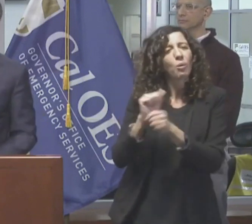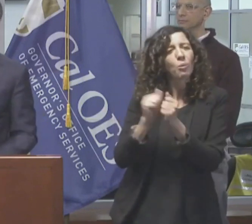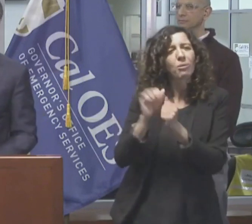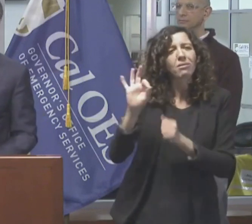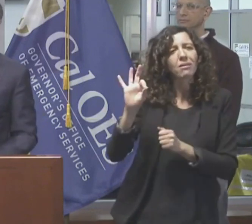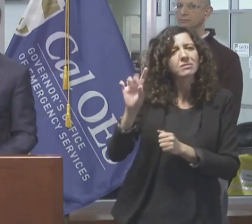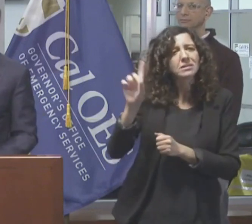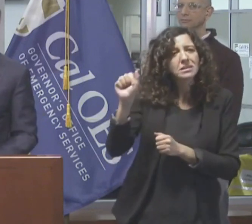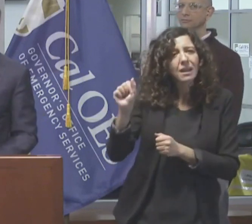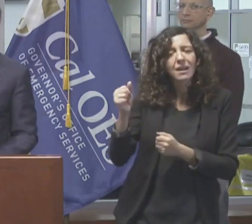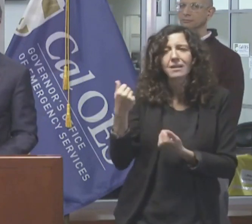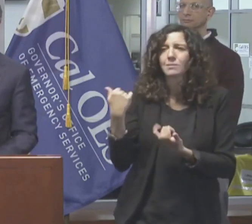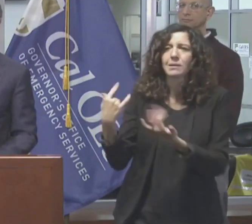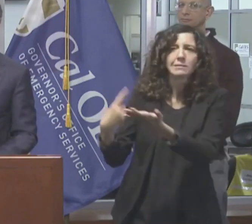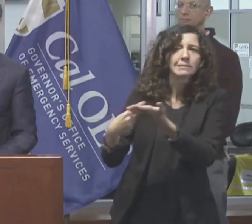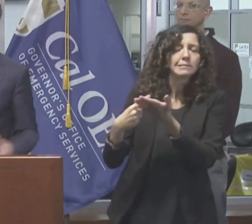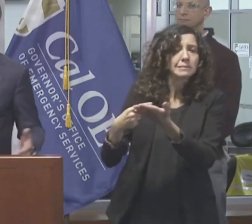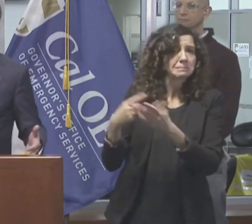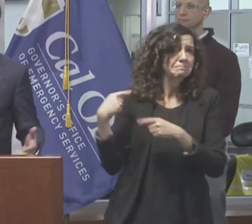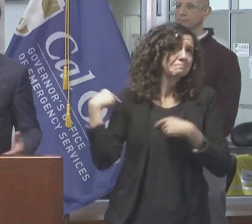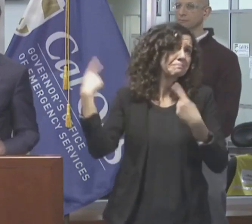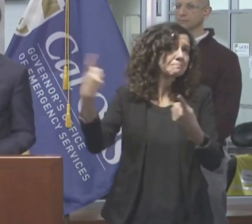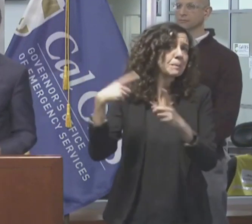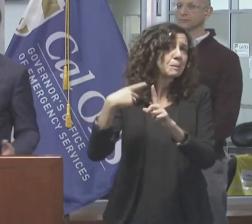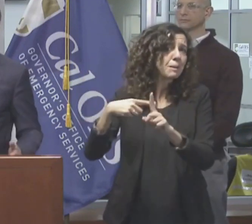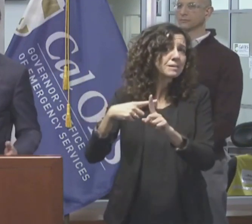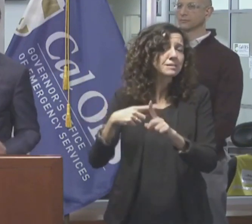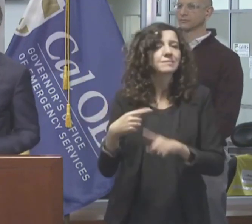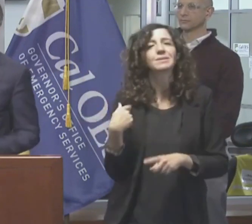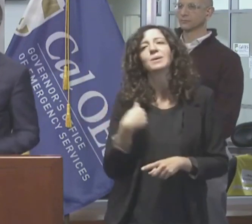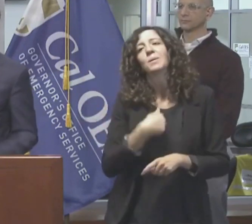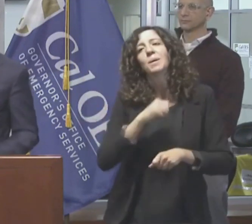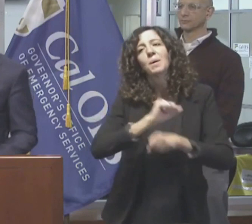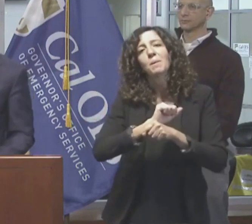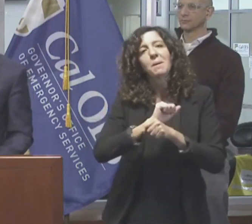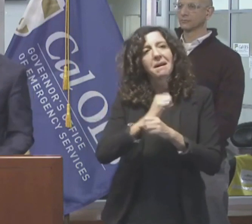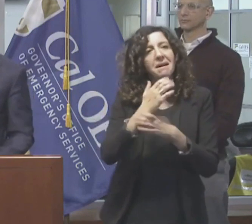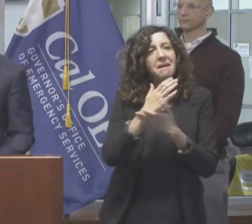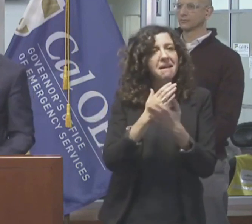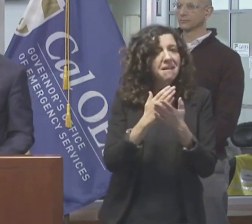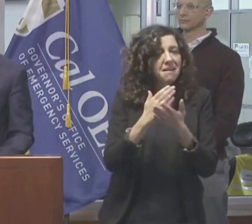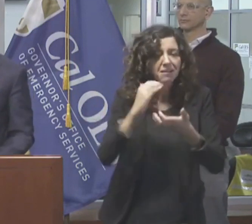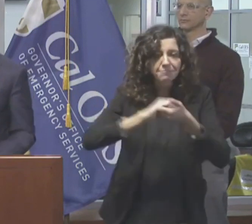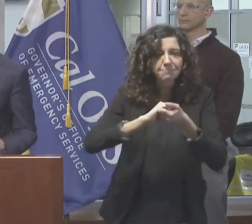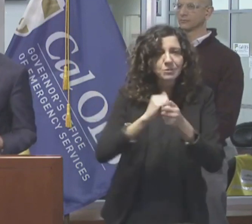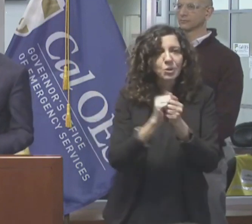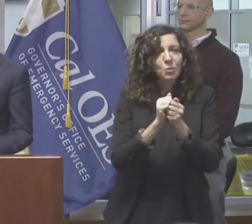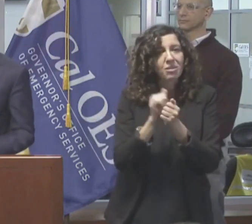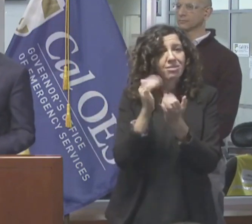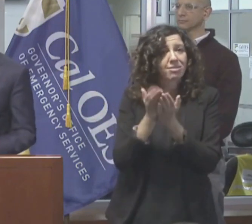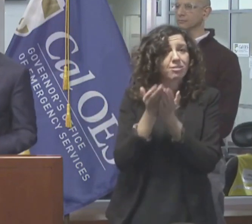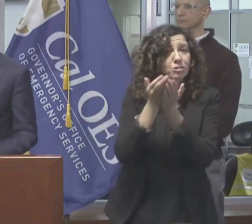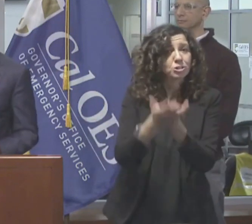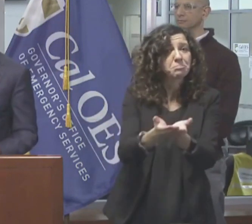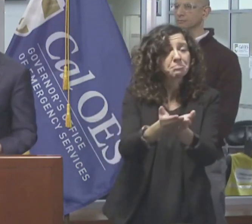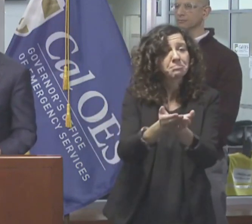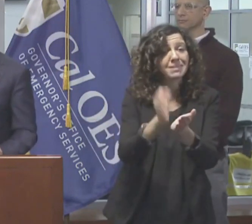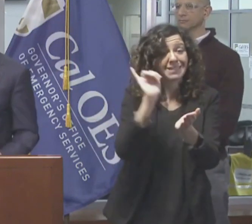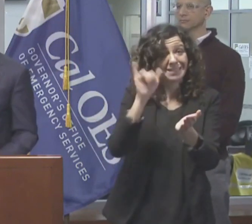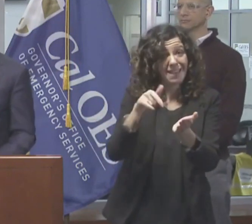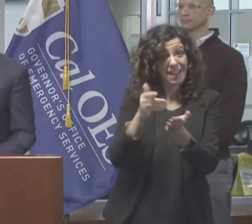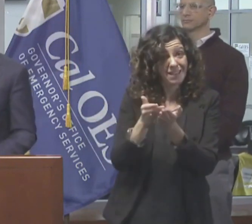They've all been very, very positive. We worked hand in glove on this grand process operation. That was a federally